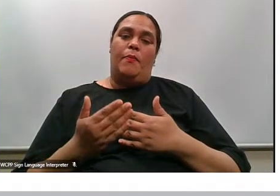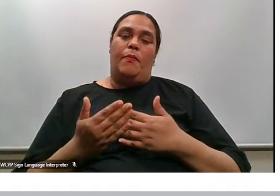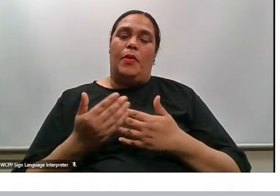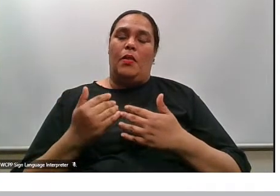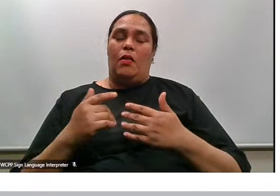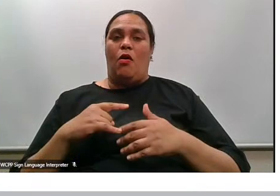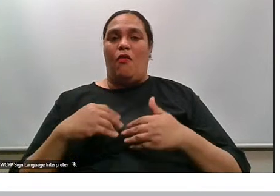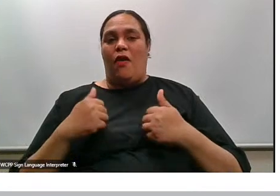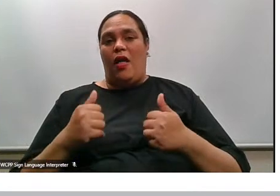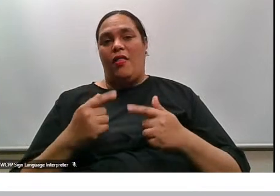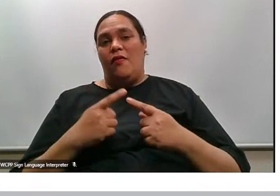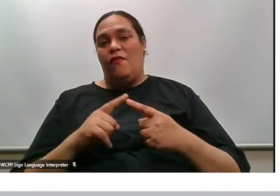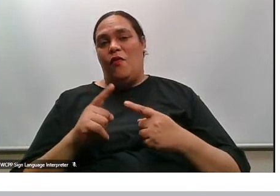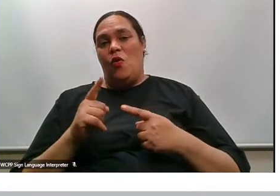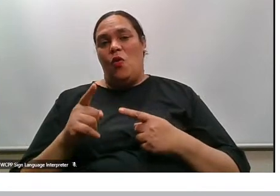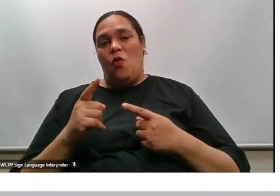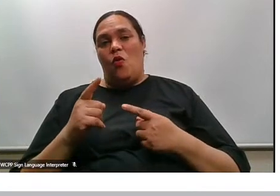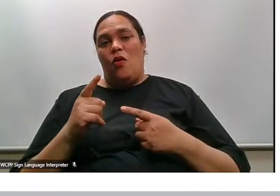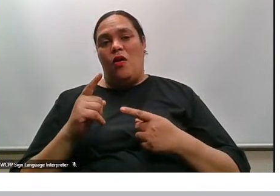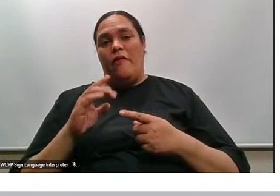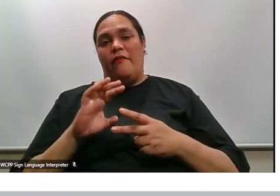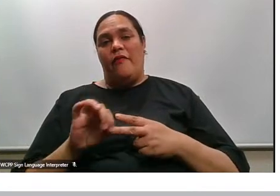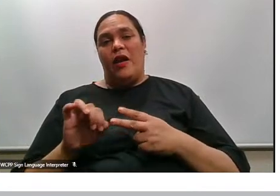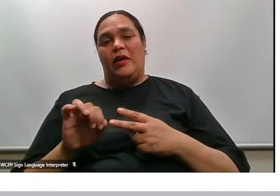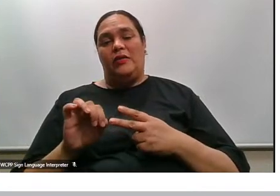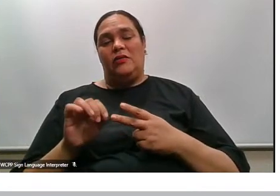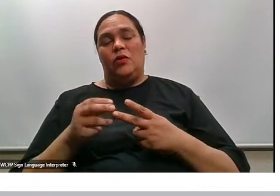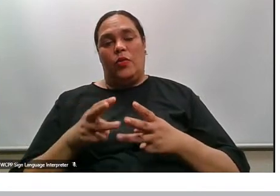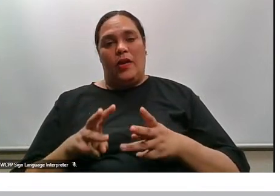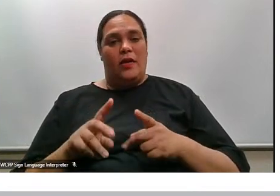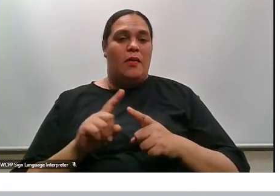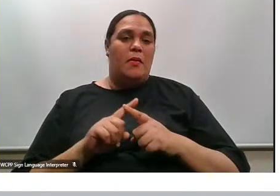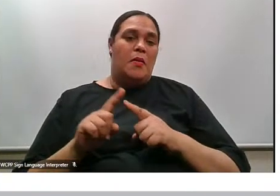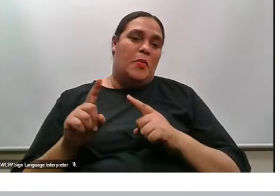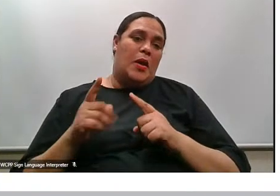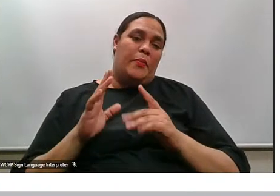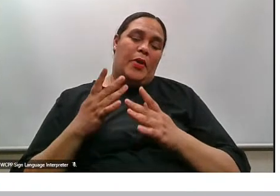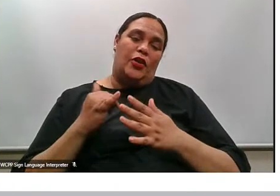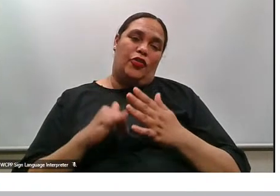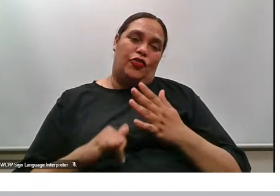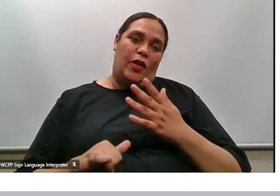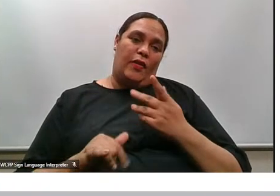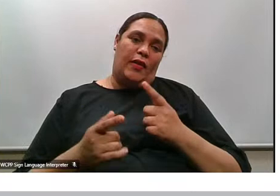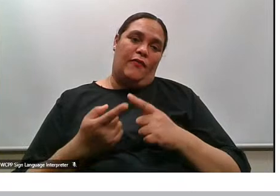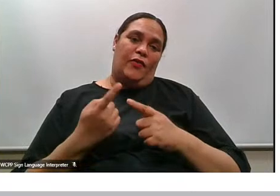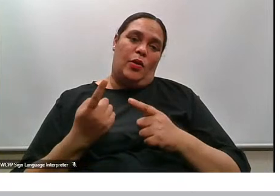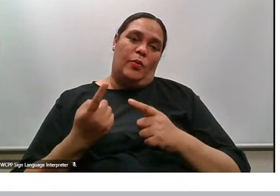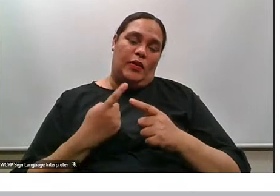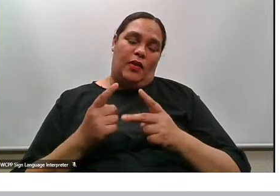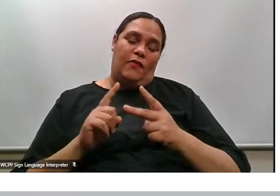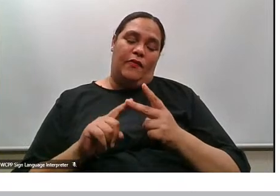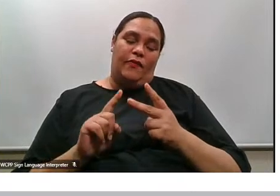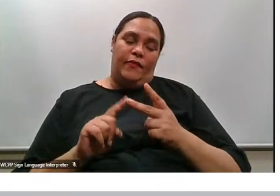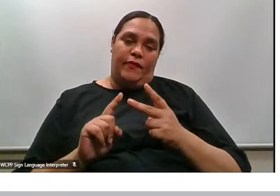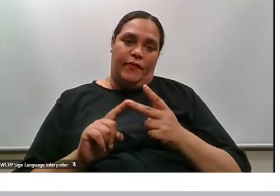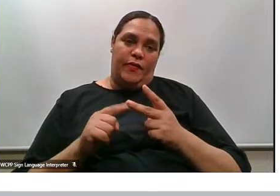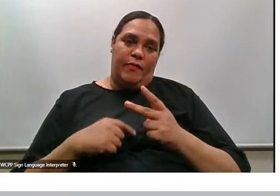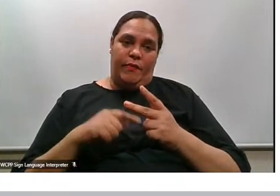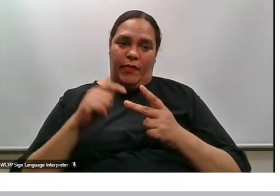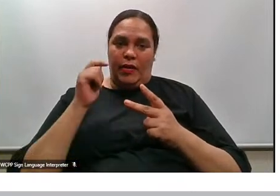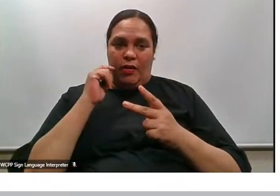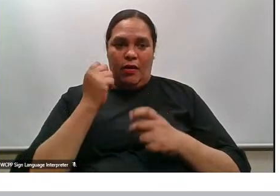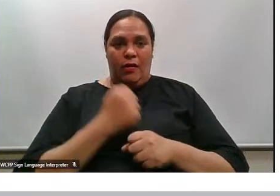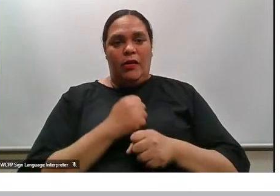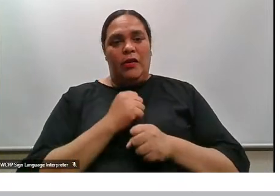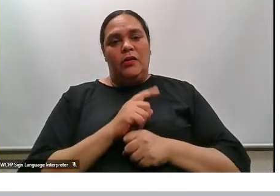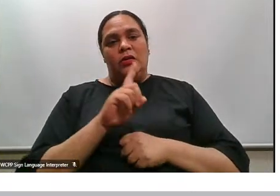service delivery is concerned? Just want to check that from yourself. Two, I think a standard